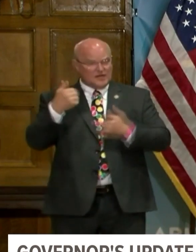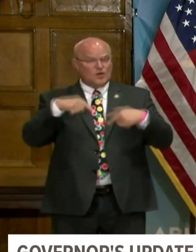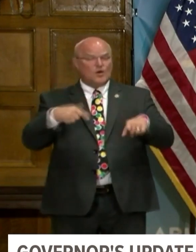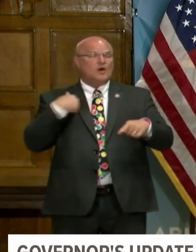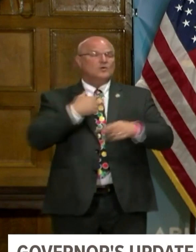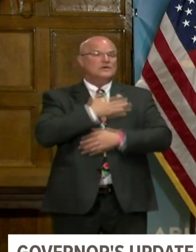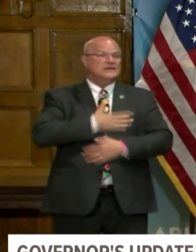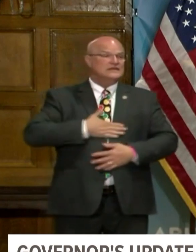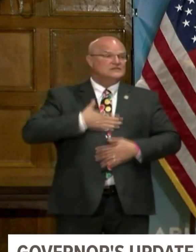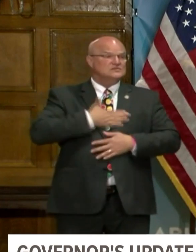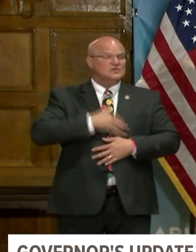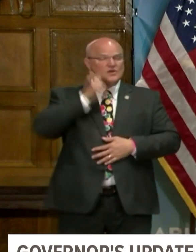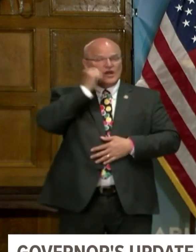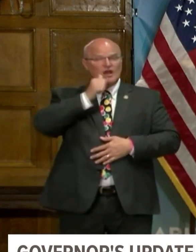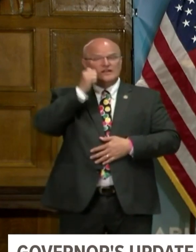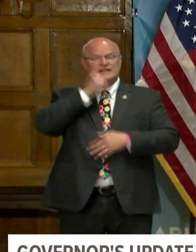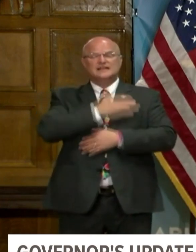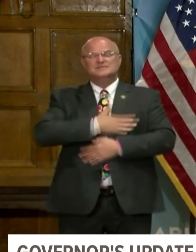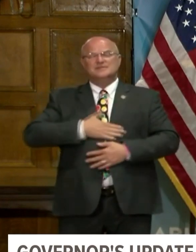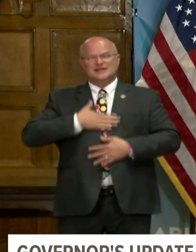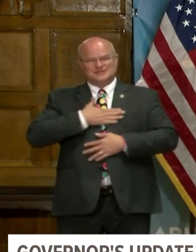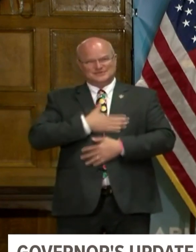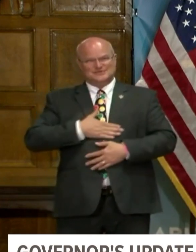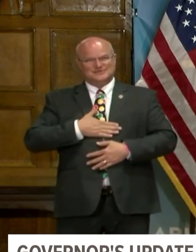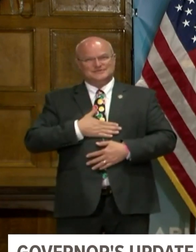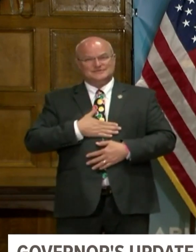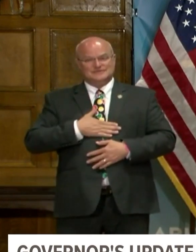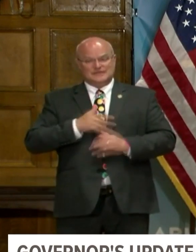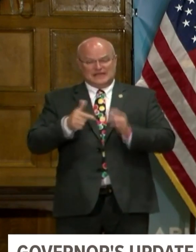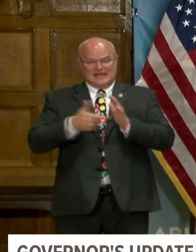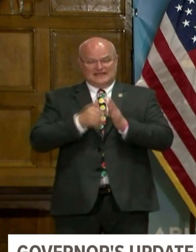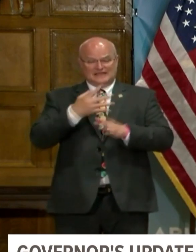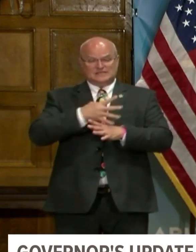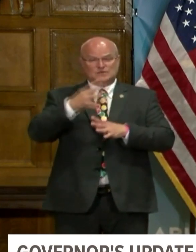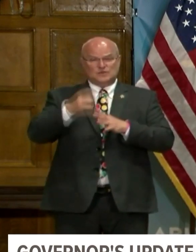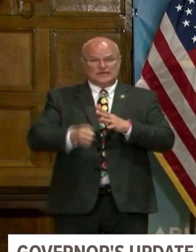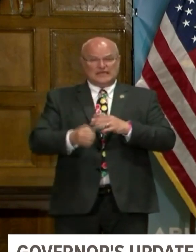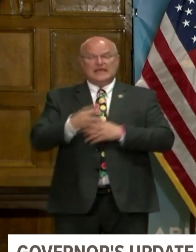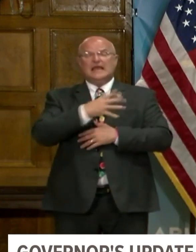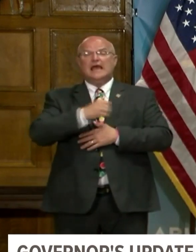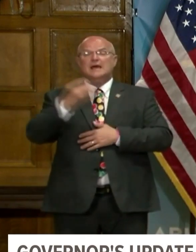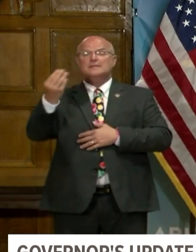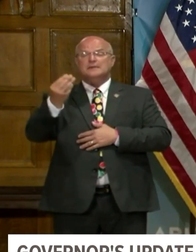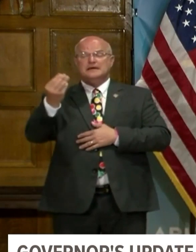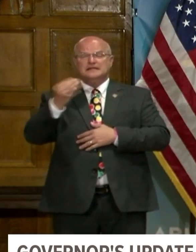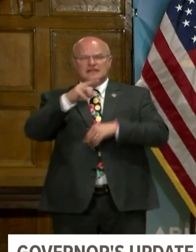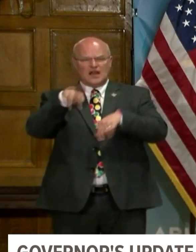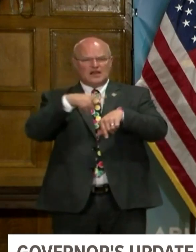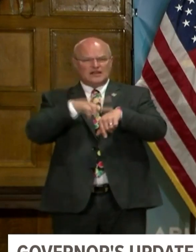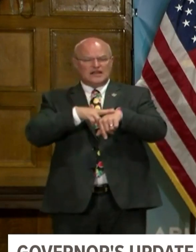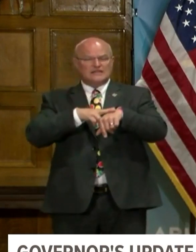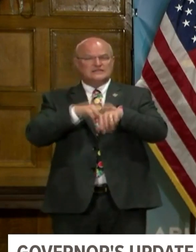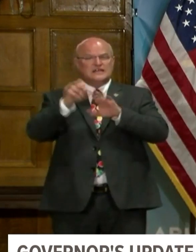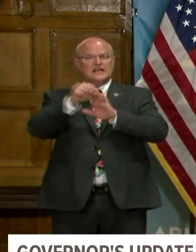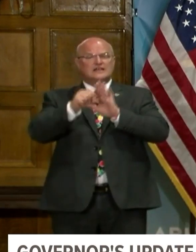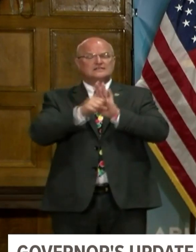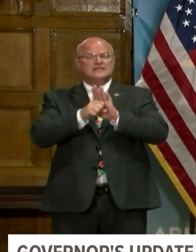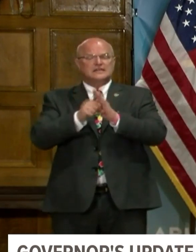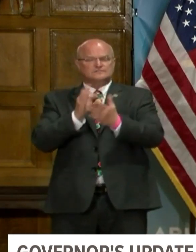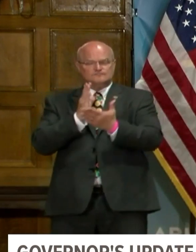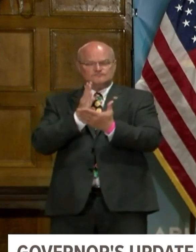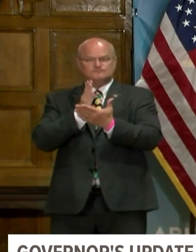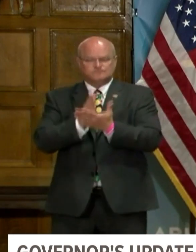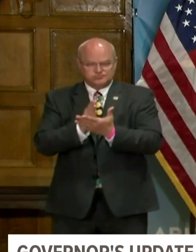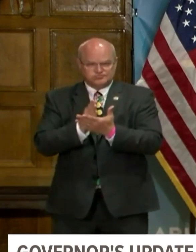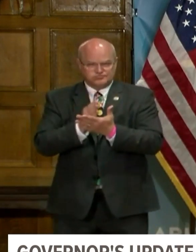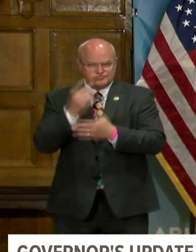we enjoy our daily pleasures. This weekend and on Monday, our nation and our great state will pause